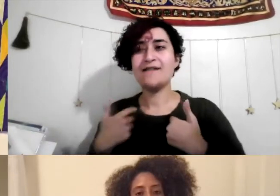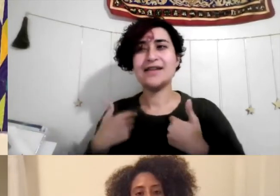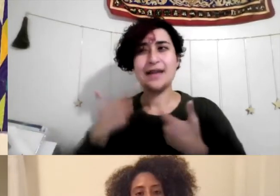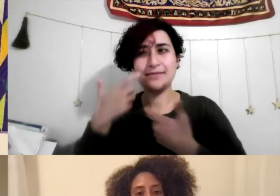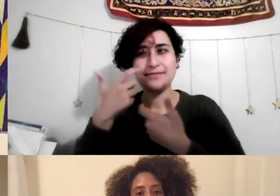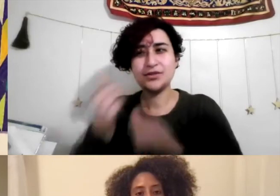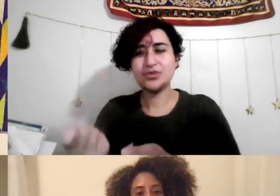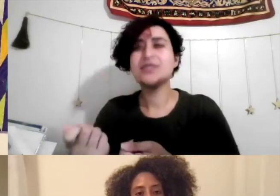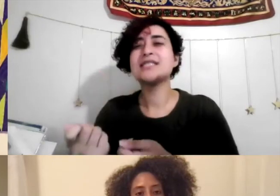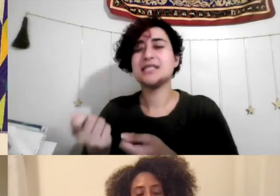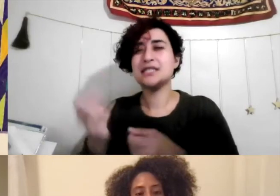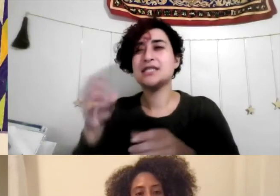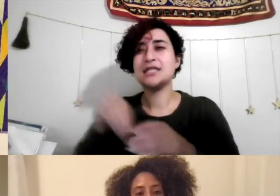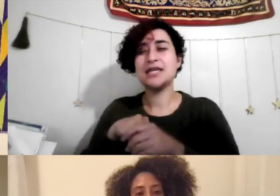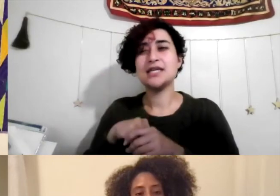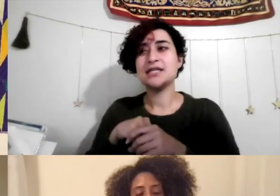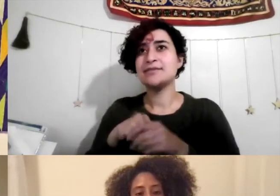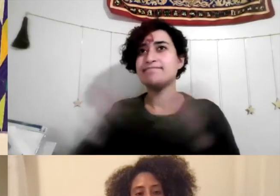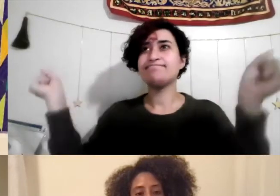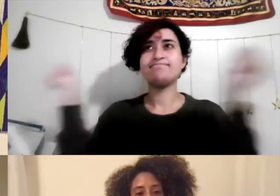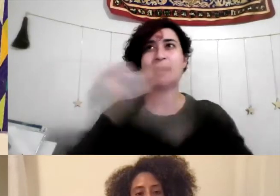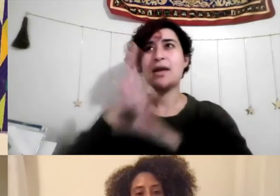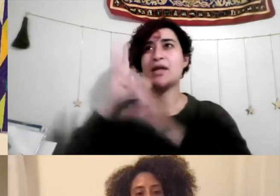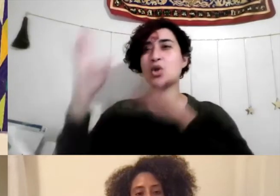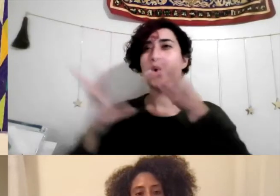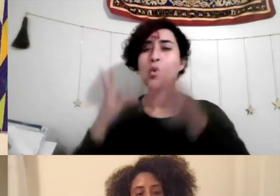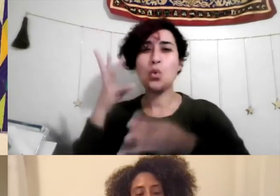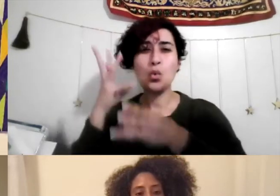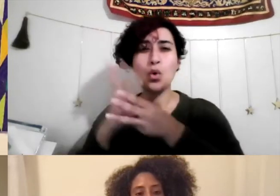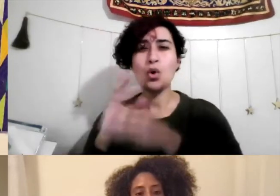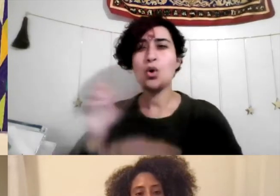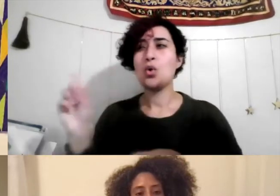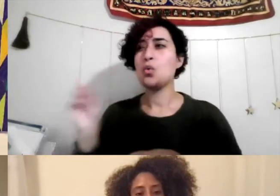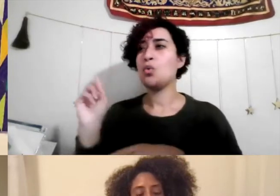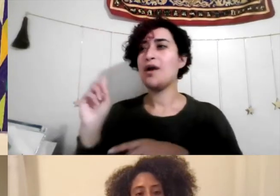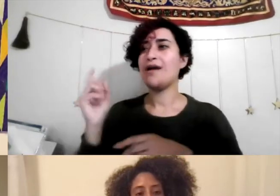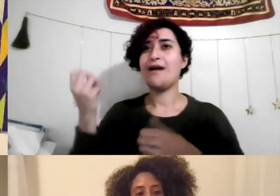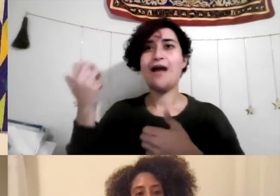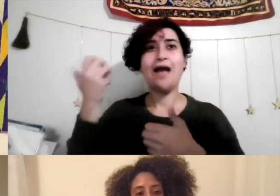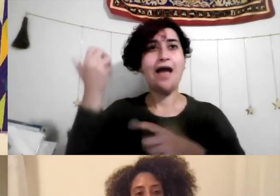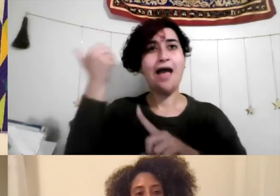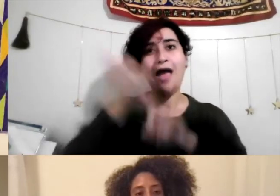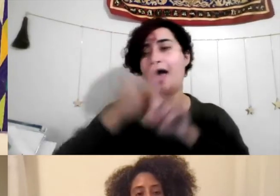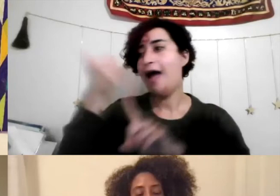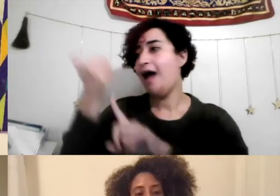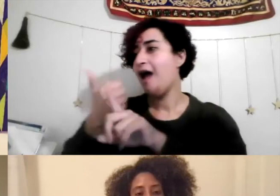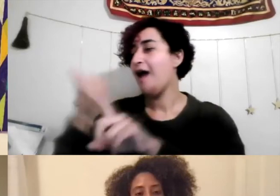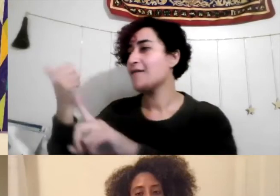interested in imagining a world where every human being